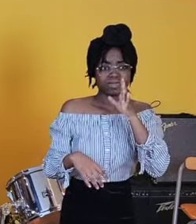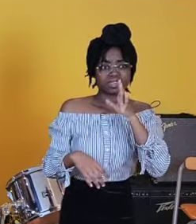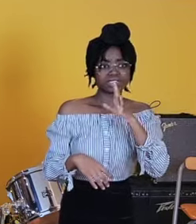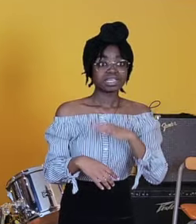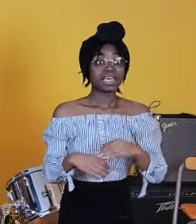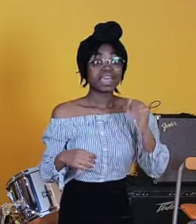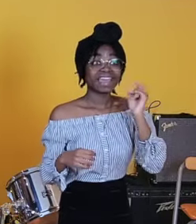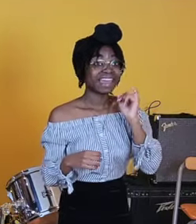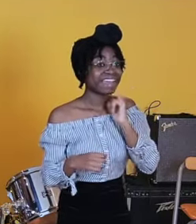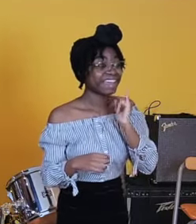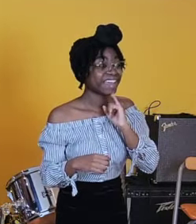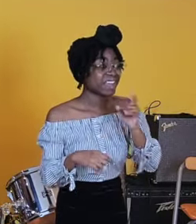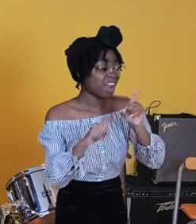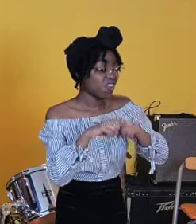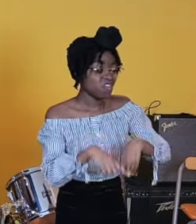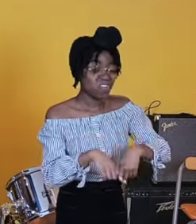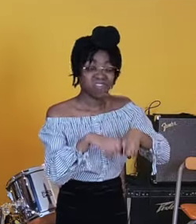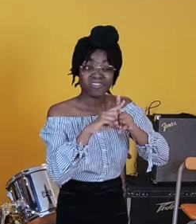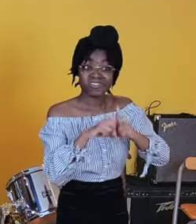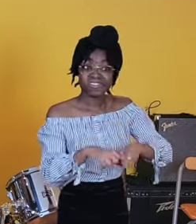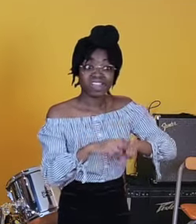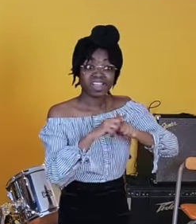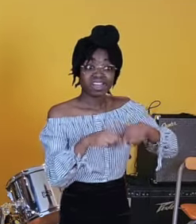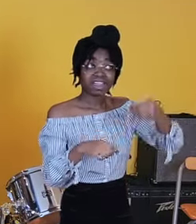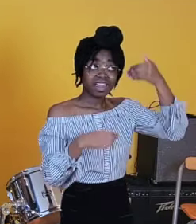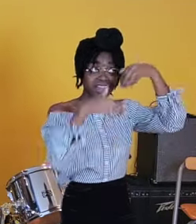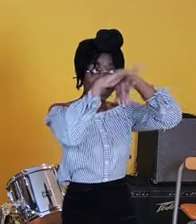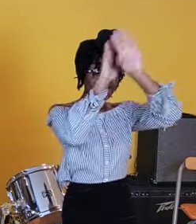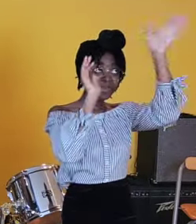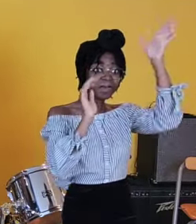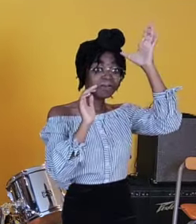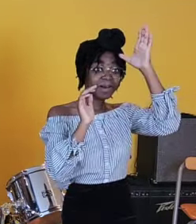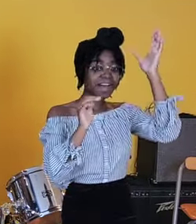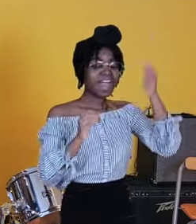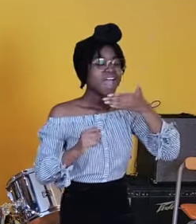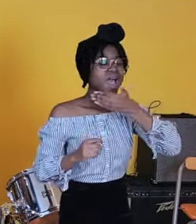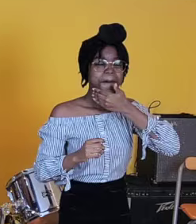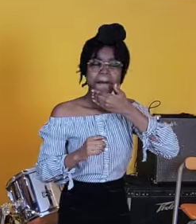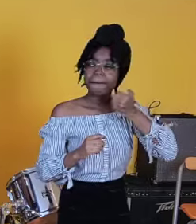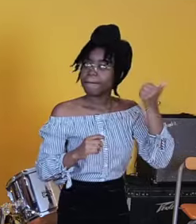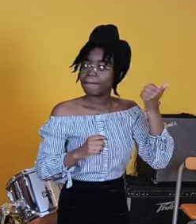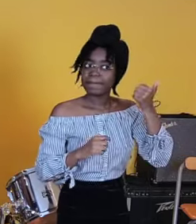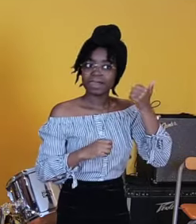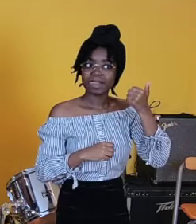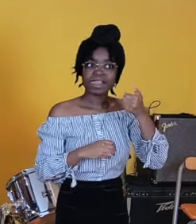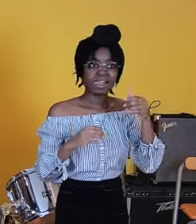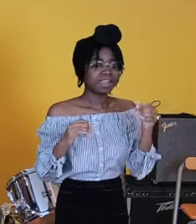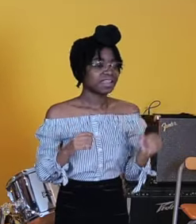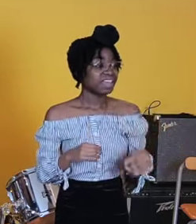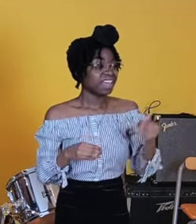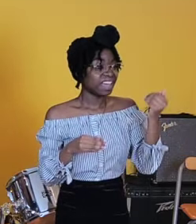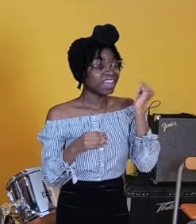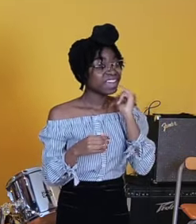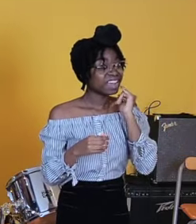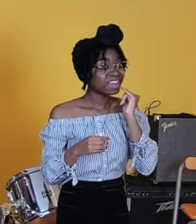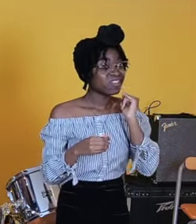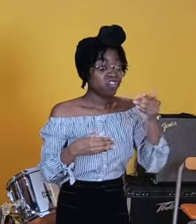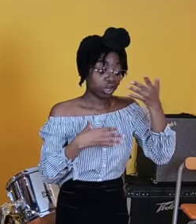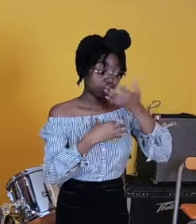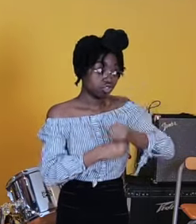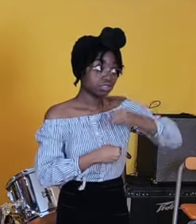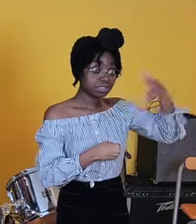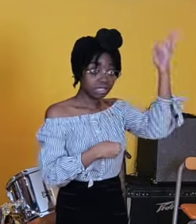is the best place to be, because we are, you know, when we are in our God's hand, then